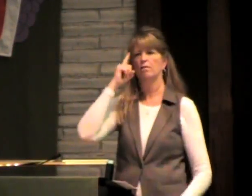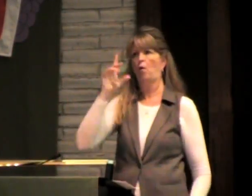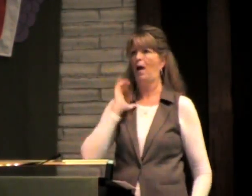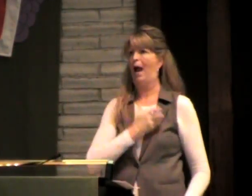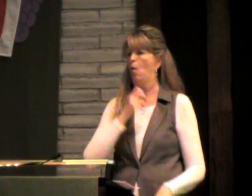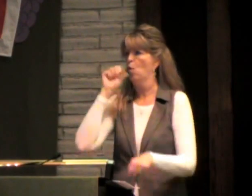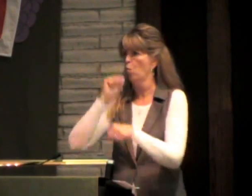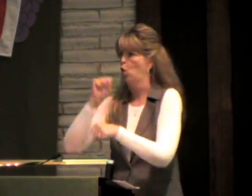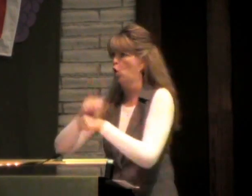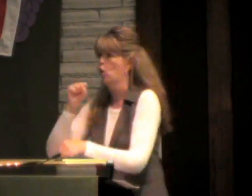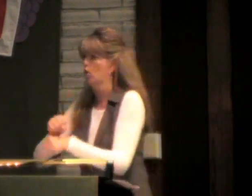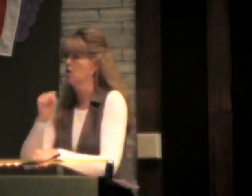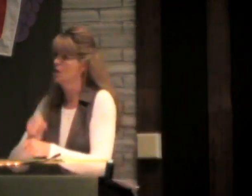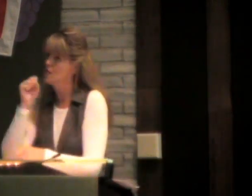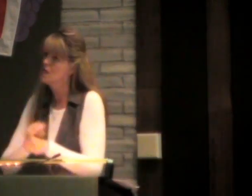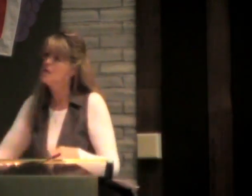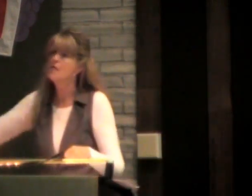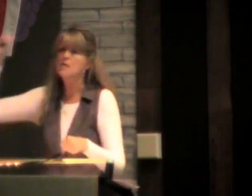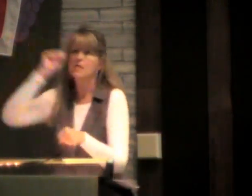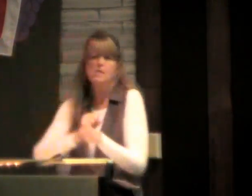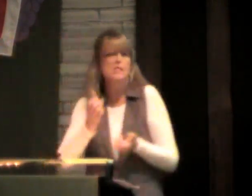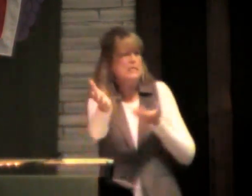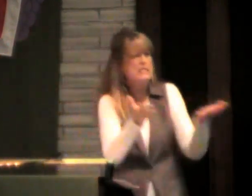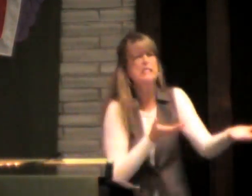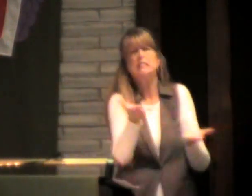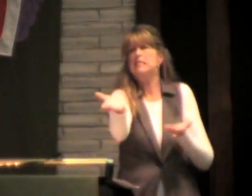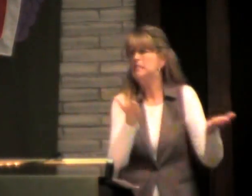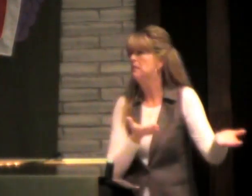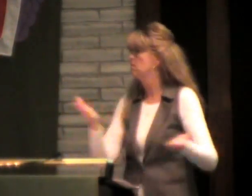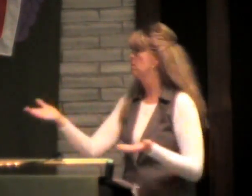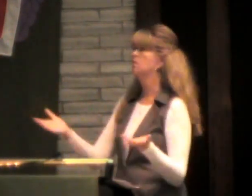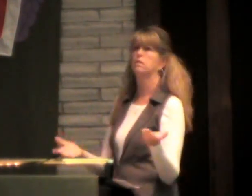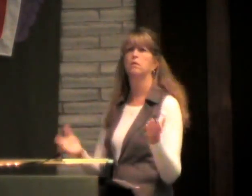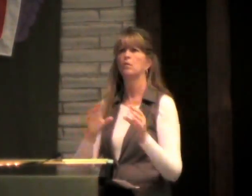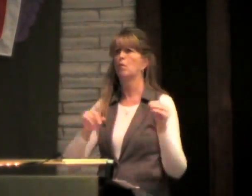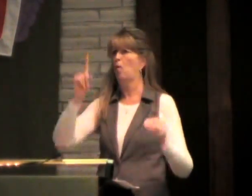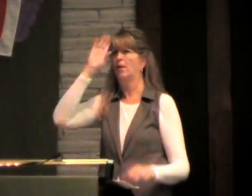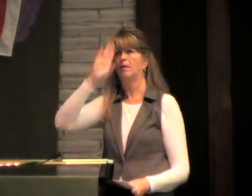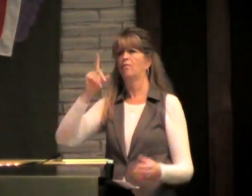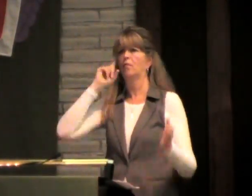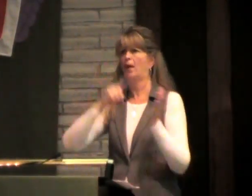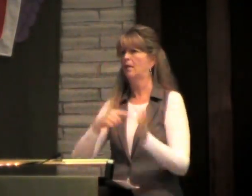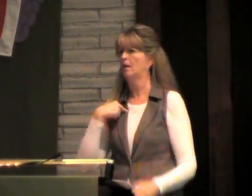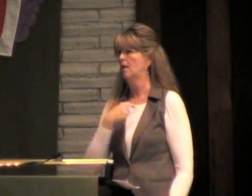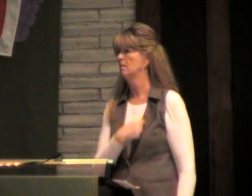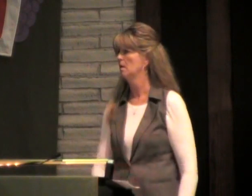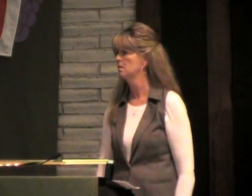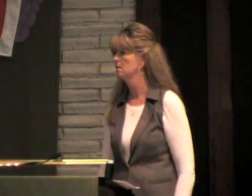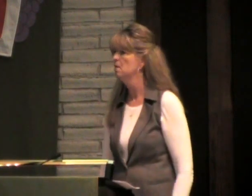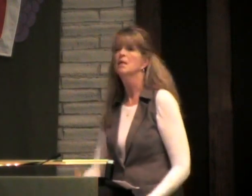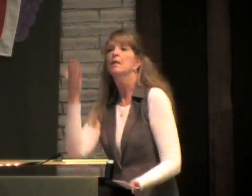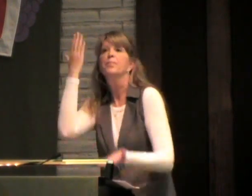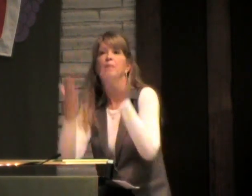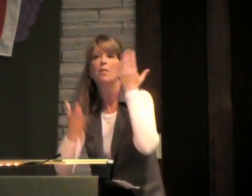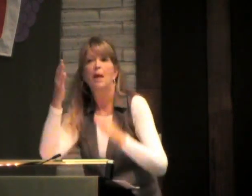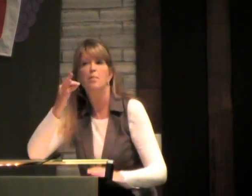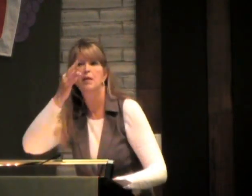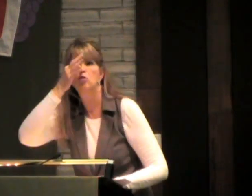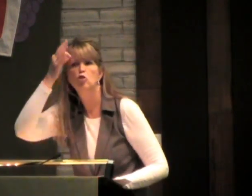Maybe we never recognized for our diligent work and our service, and nobody takes the time to